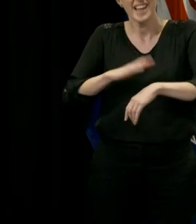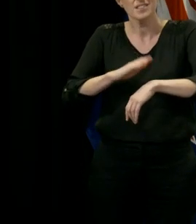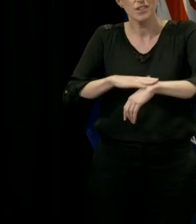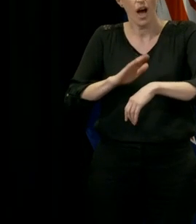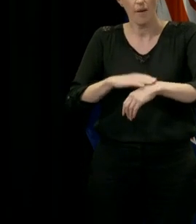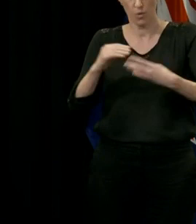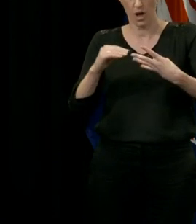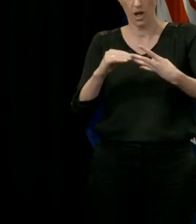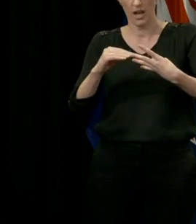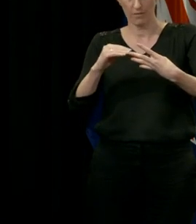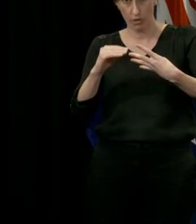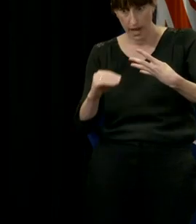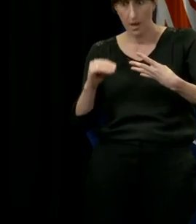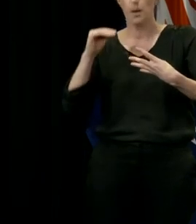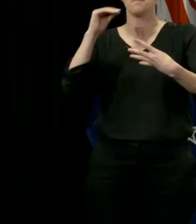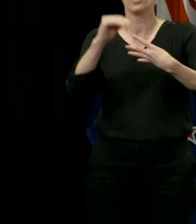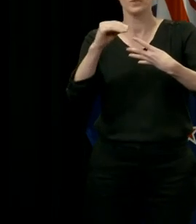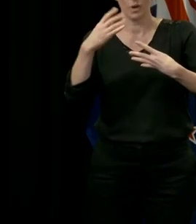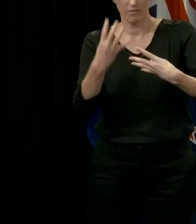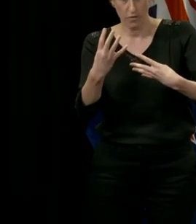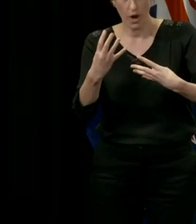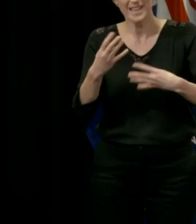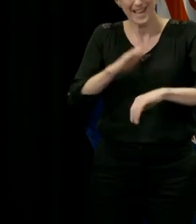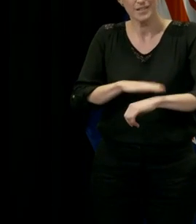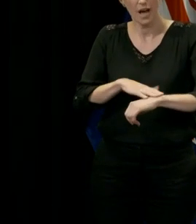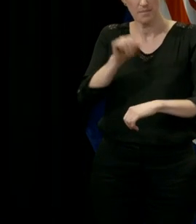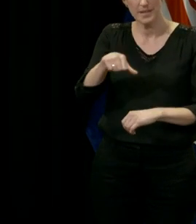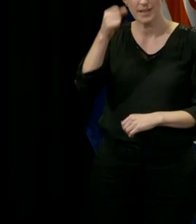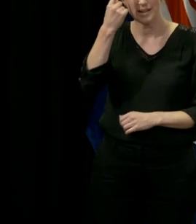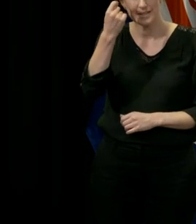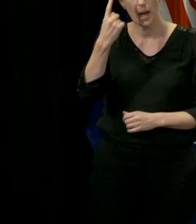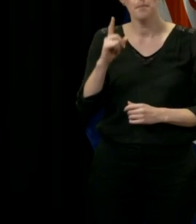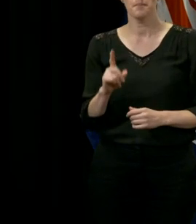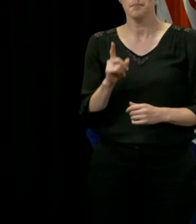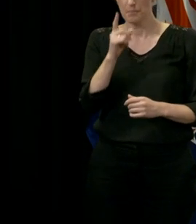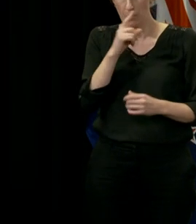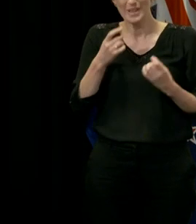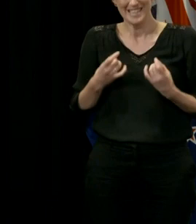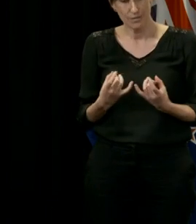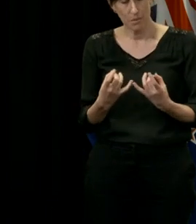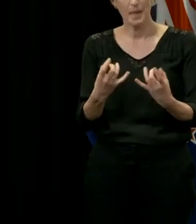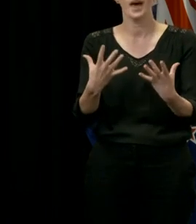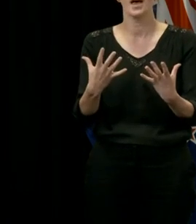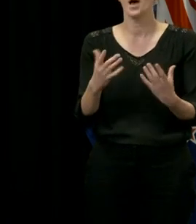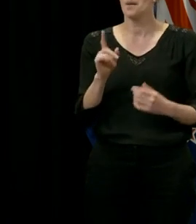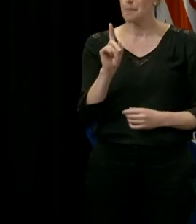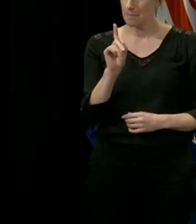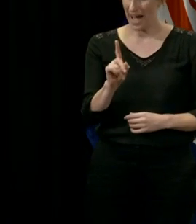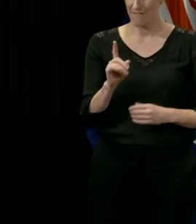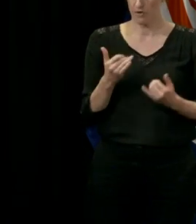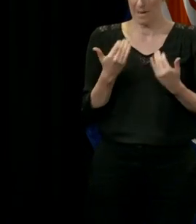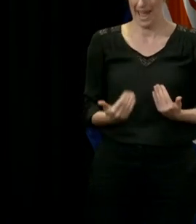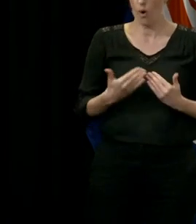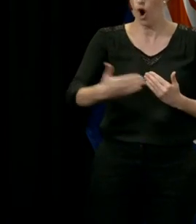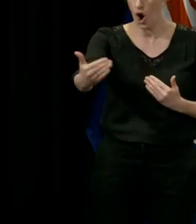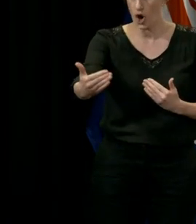if it's already arrived. Yes, there will be a need to get people will want to get ready for that. But contact should be limited from